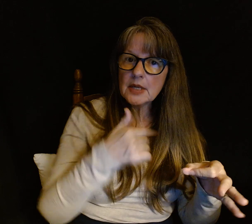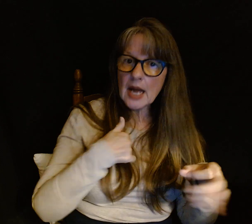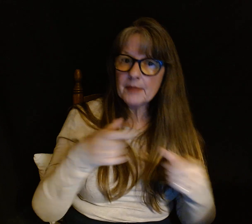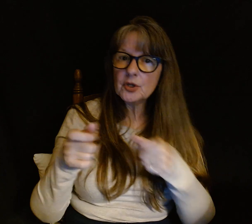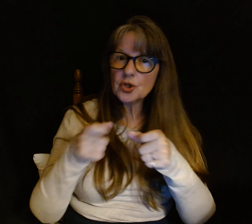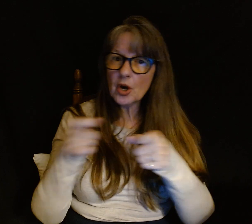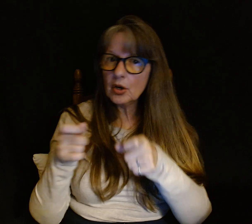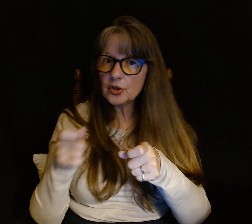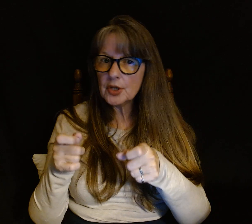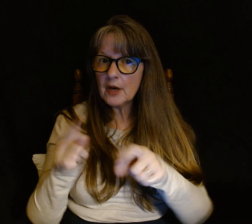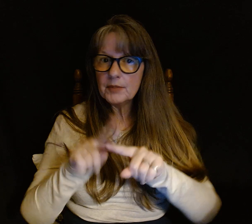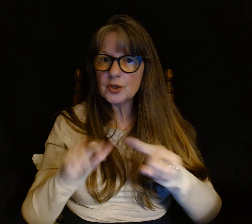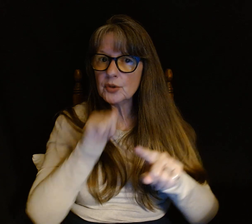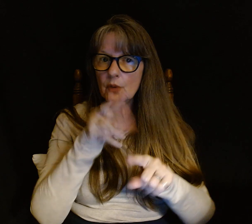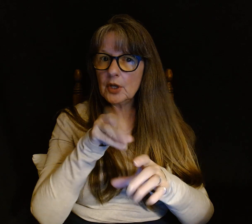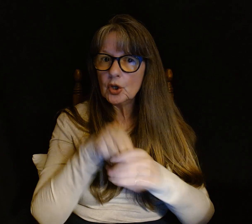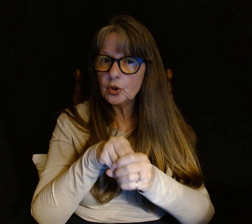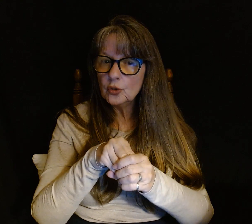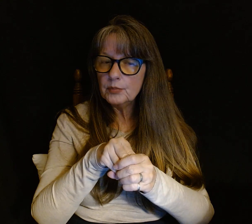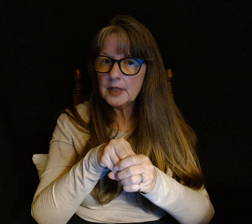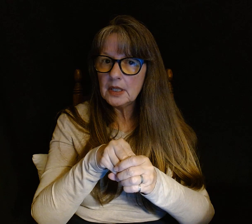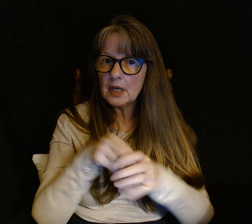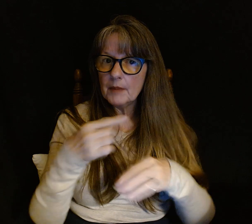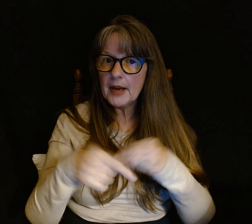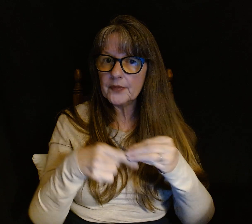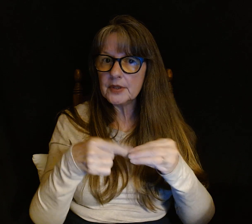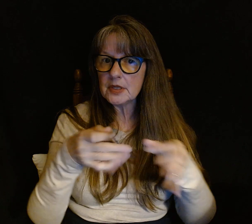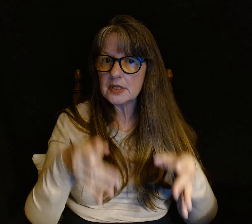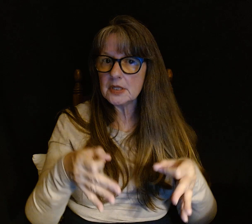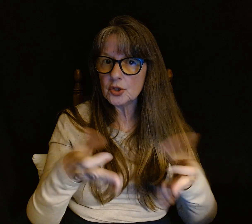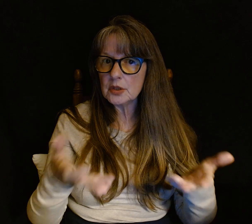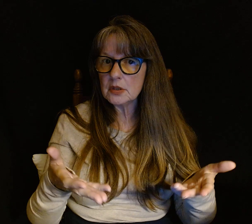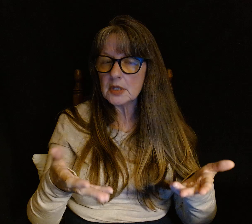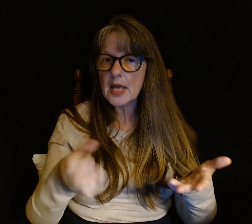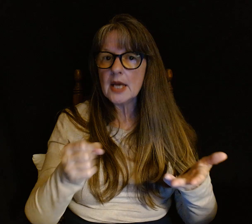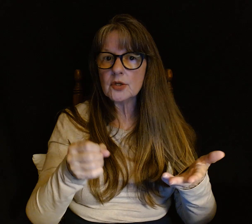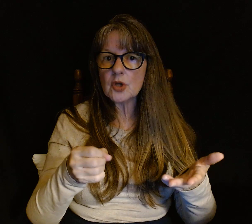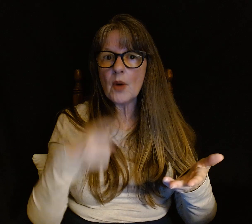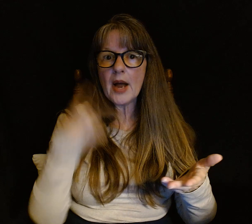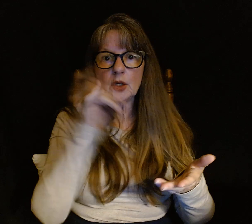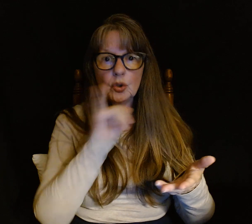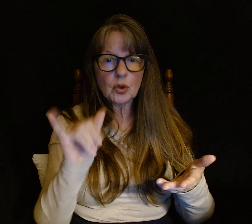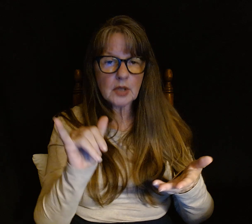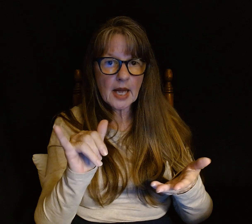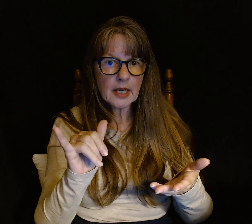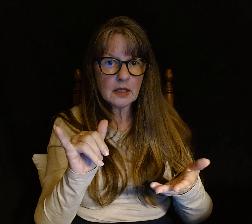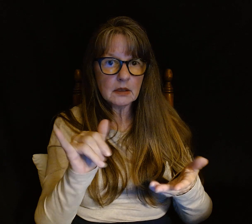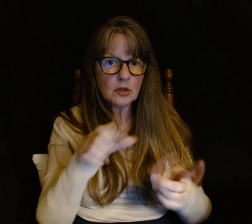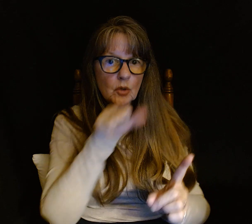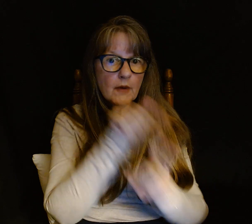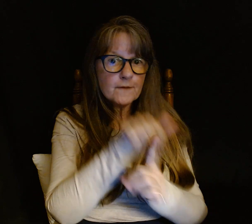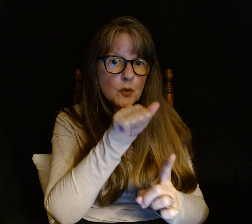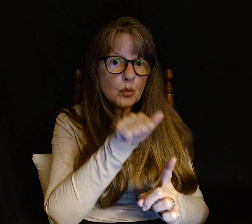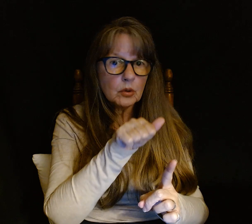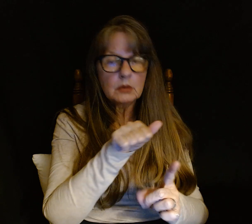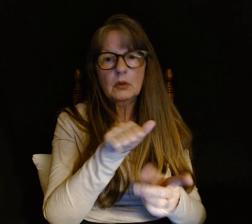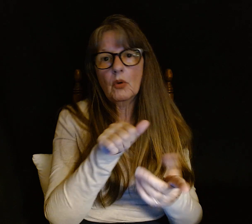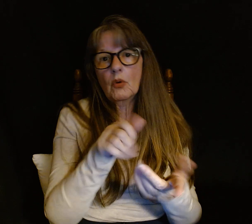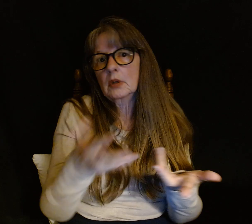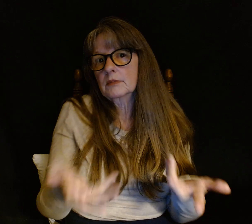I'm in charge of, but you don't include me about the decisions. And so I look like, a fool, or